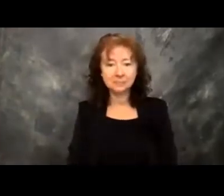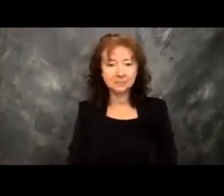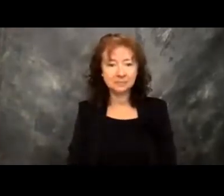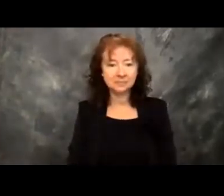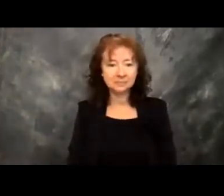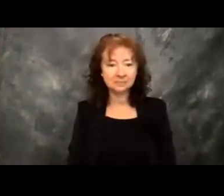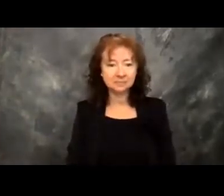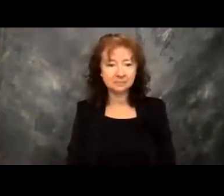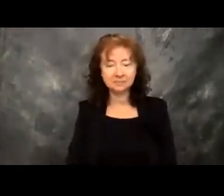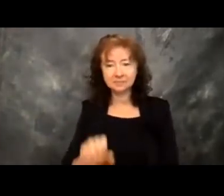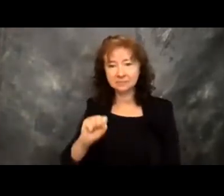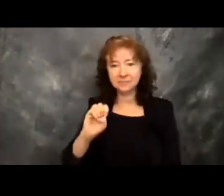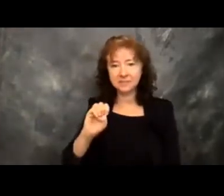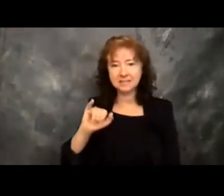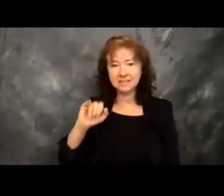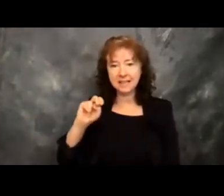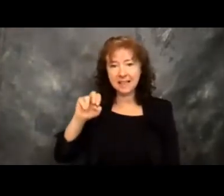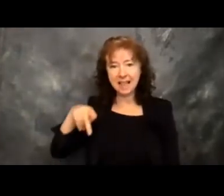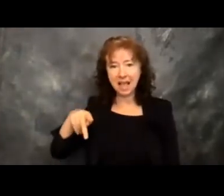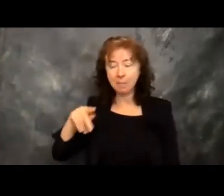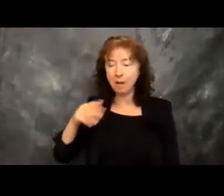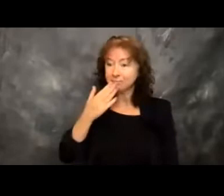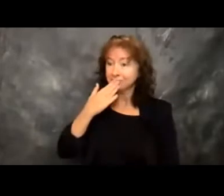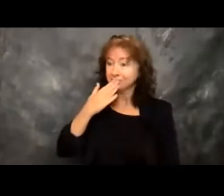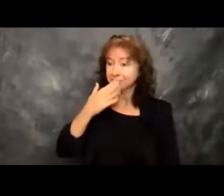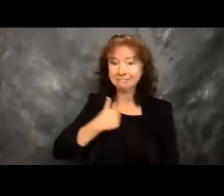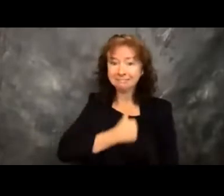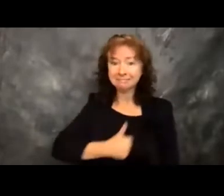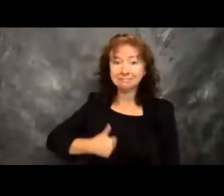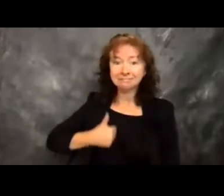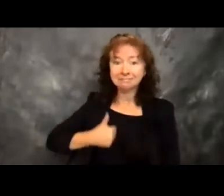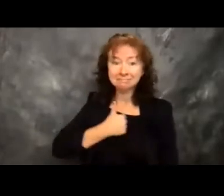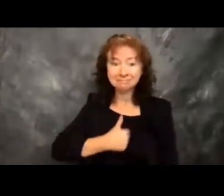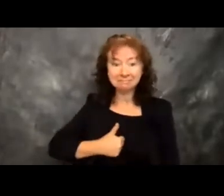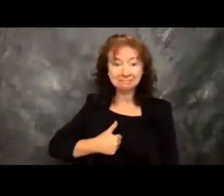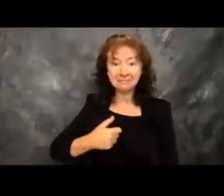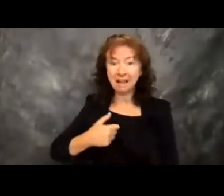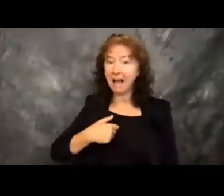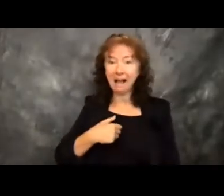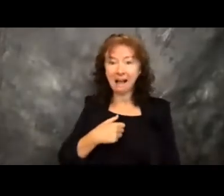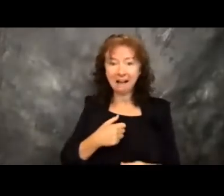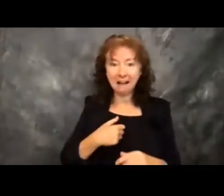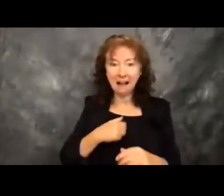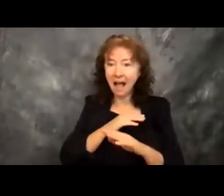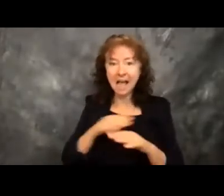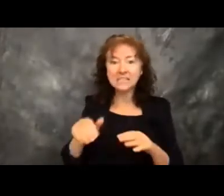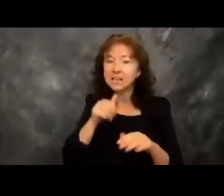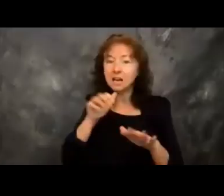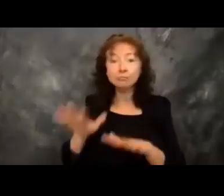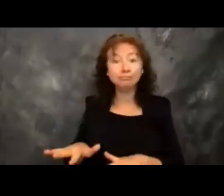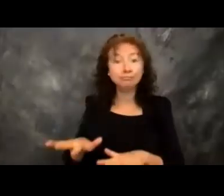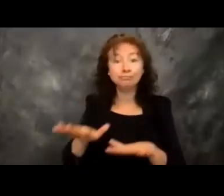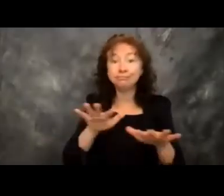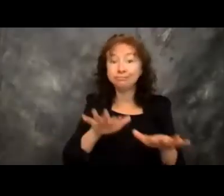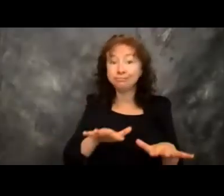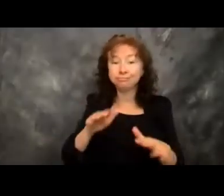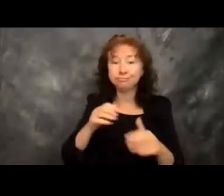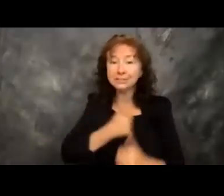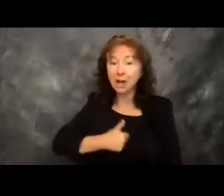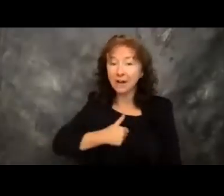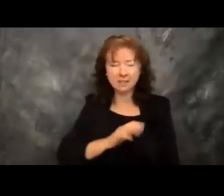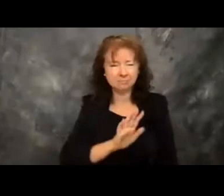that I didn't keep the pause. I'm so sorry. Not at all. Not at